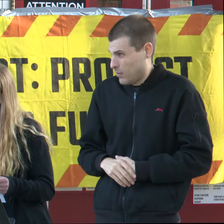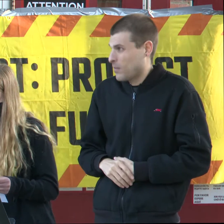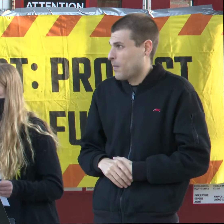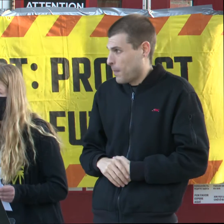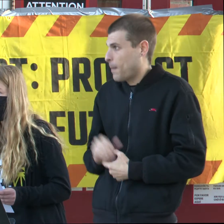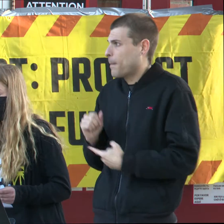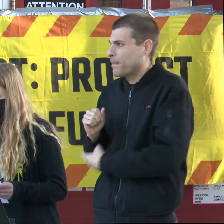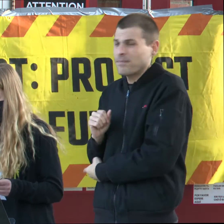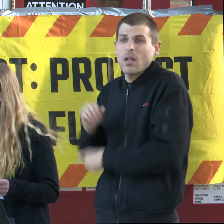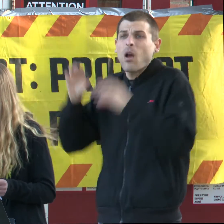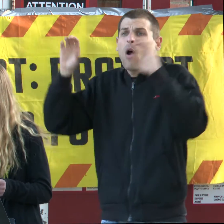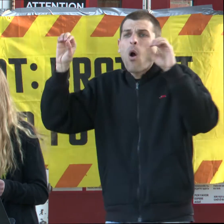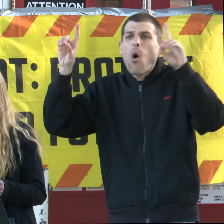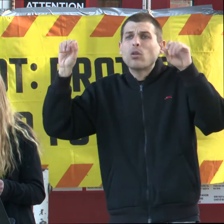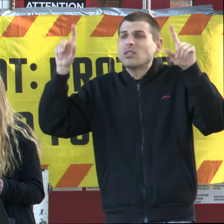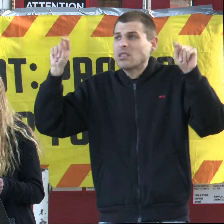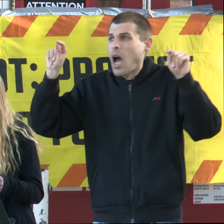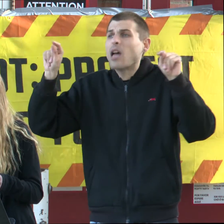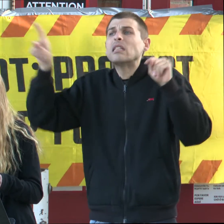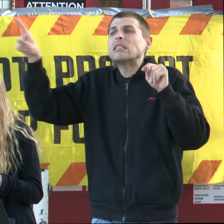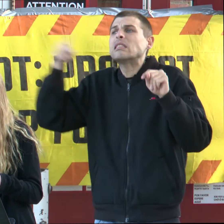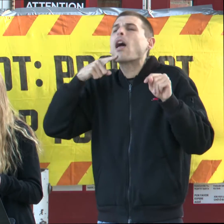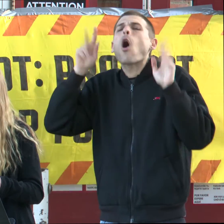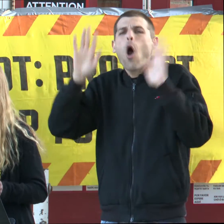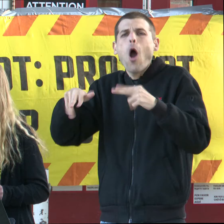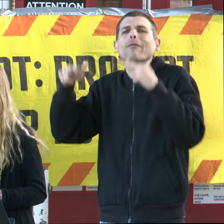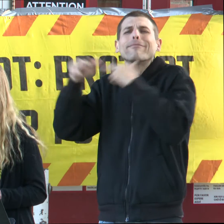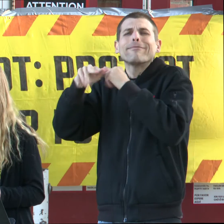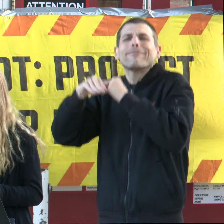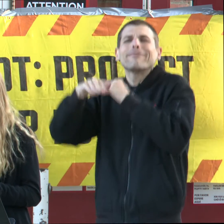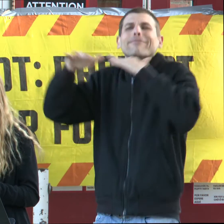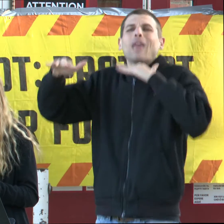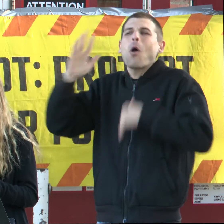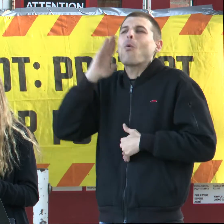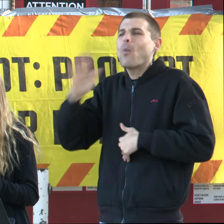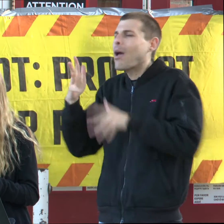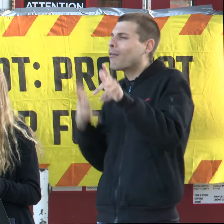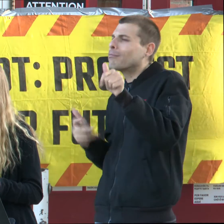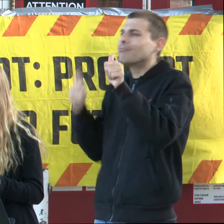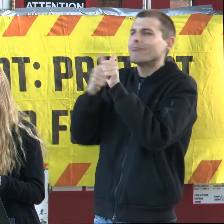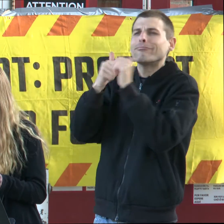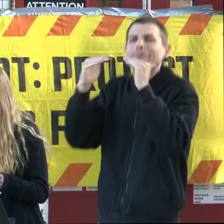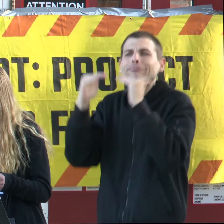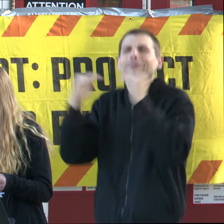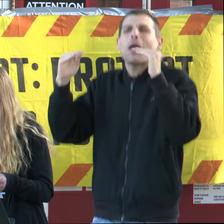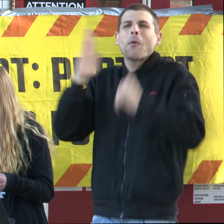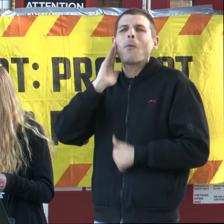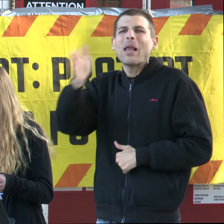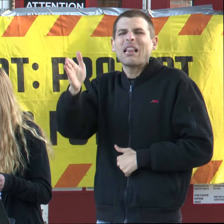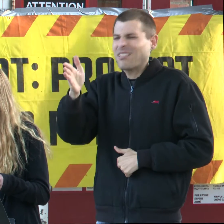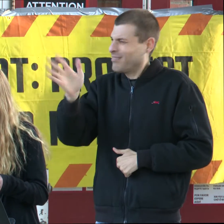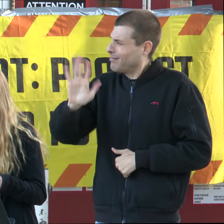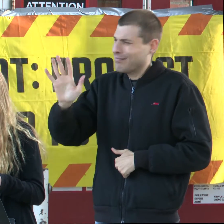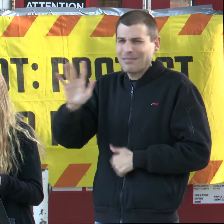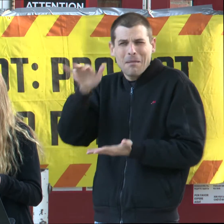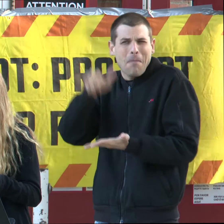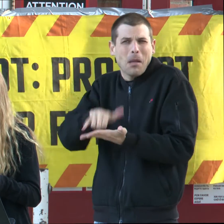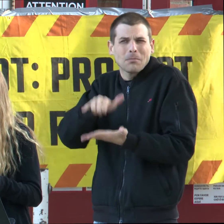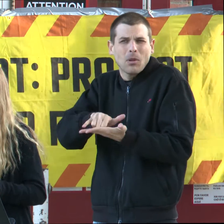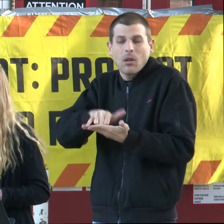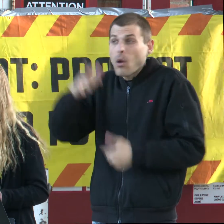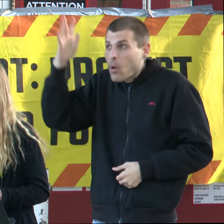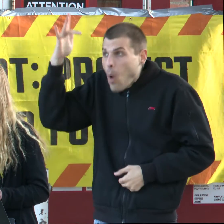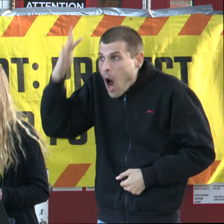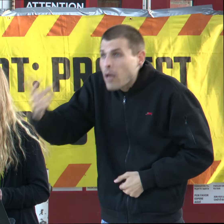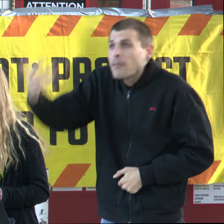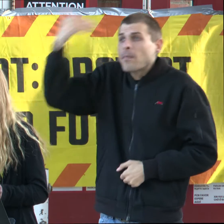No way ODOT can claim that this freeway expansion is restorative justice when the original construction of I-5 is what